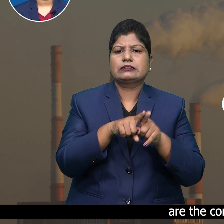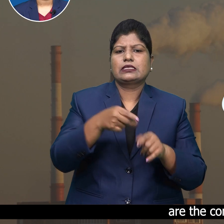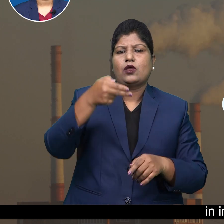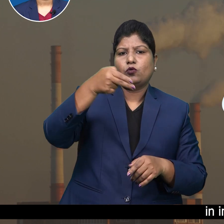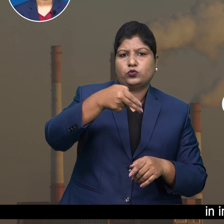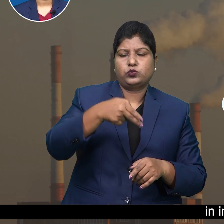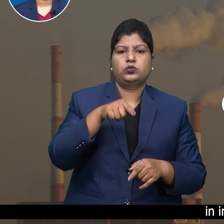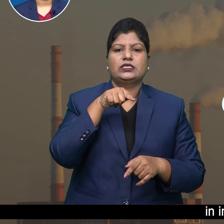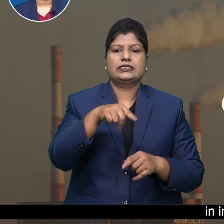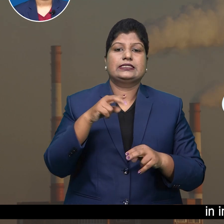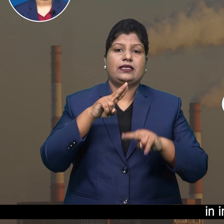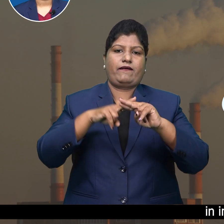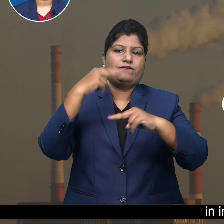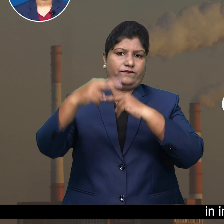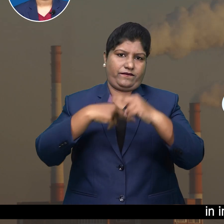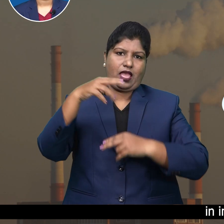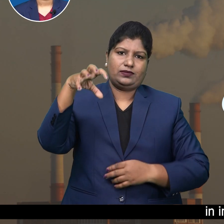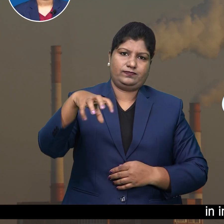fuels in industries.